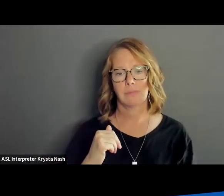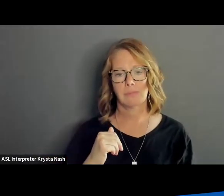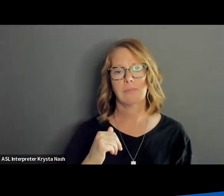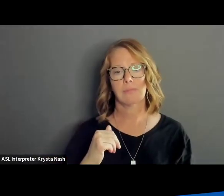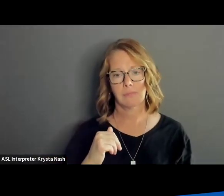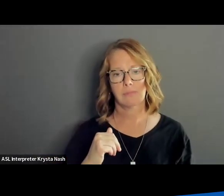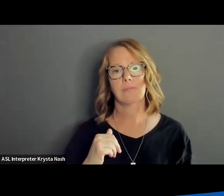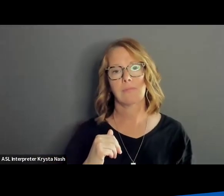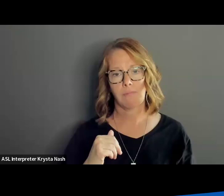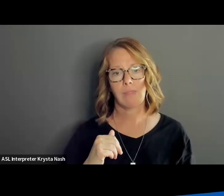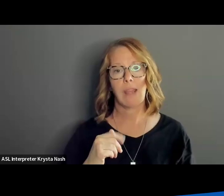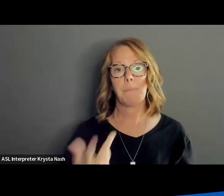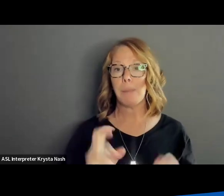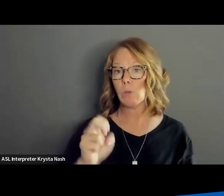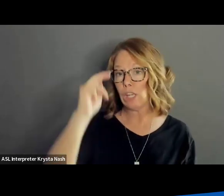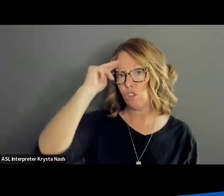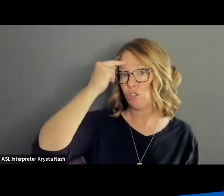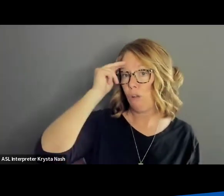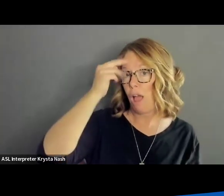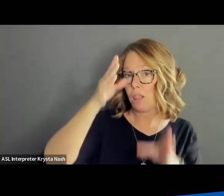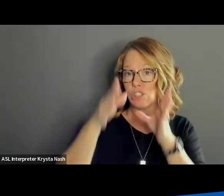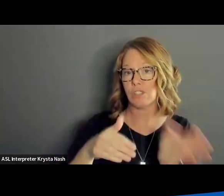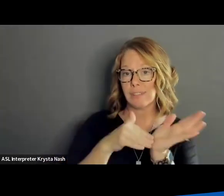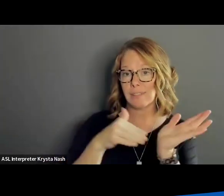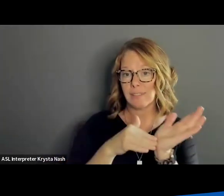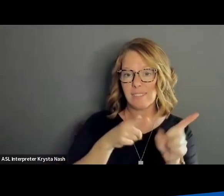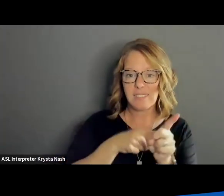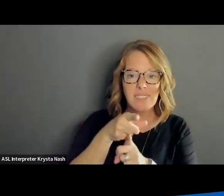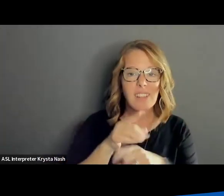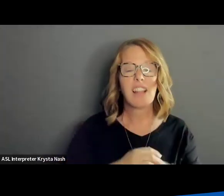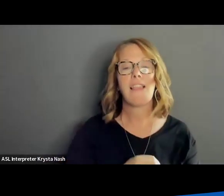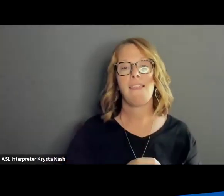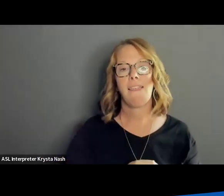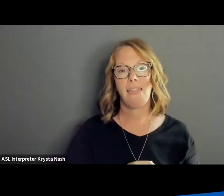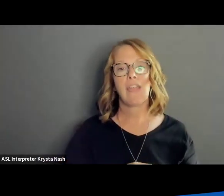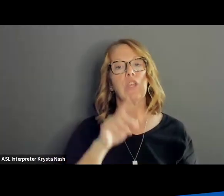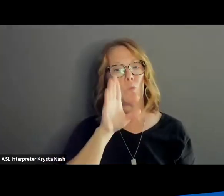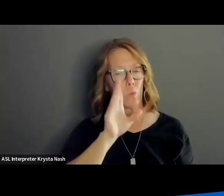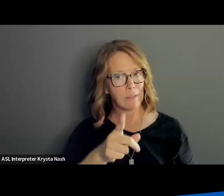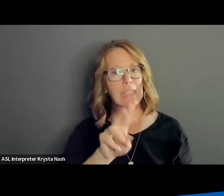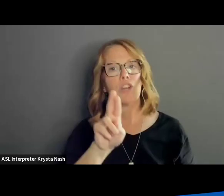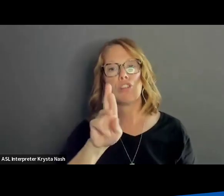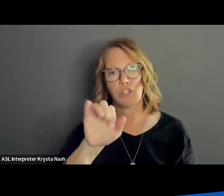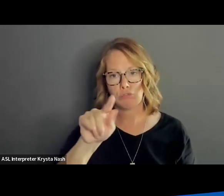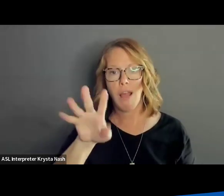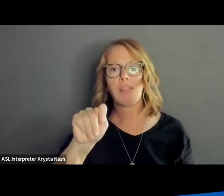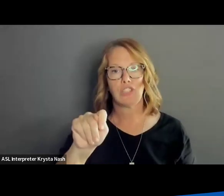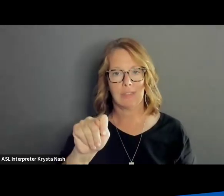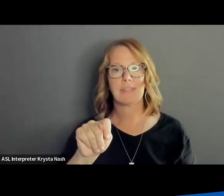neurological injury. You might need a neurologist for some things. You will definitely need a urologist